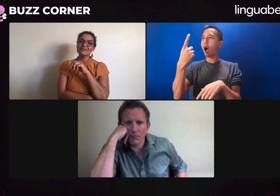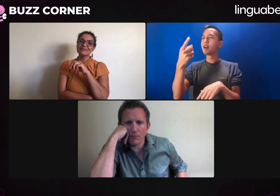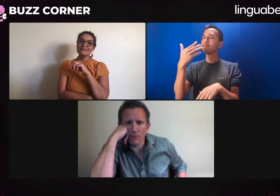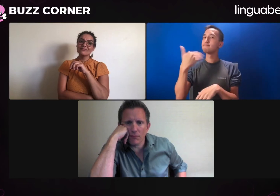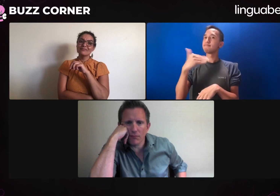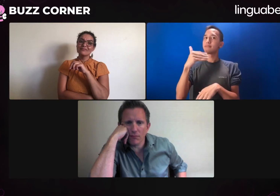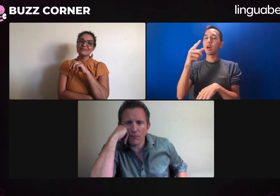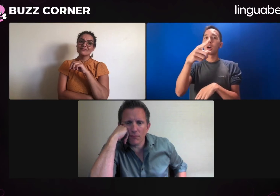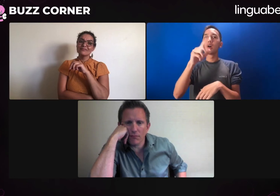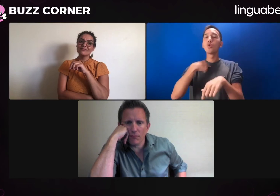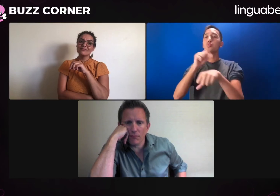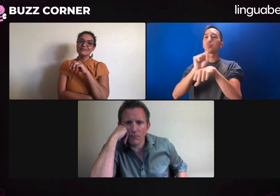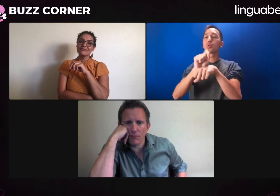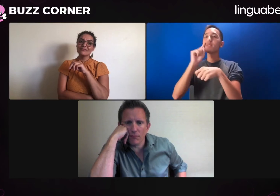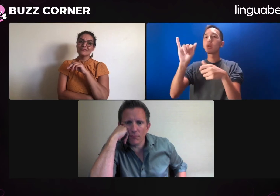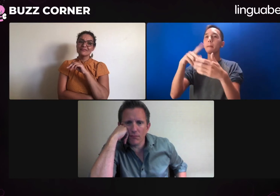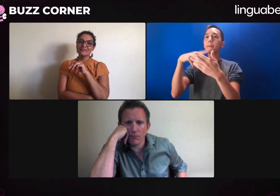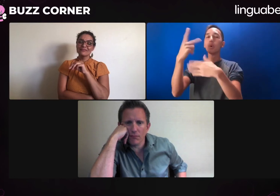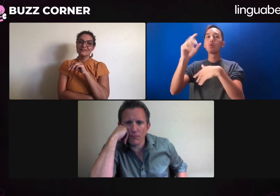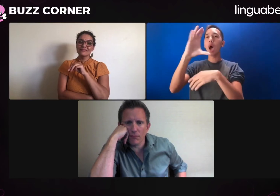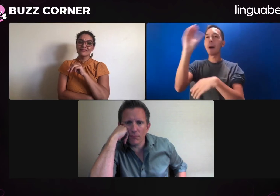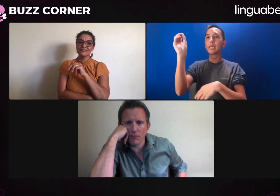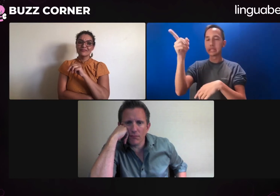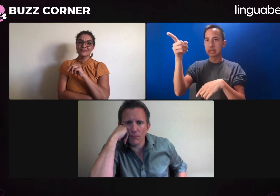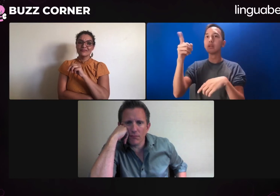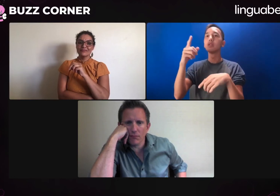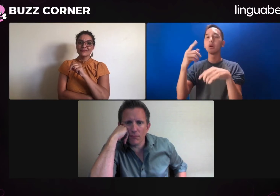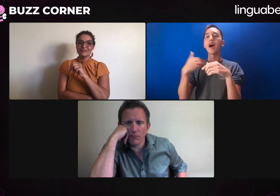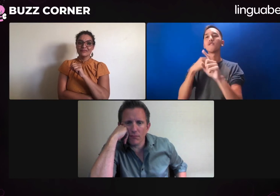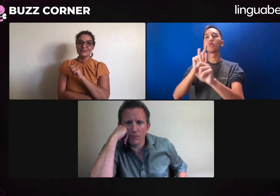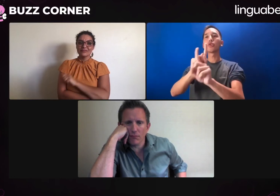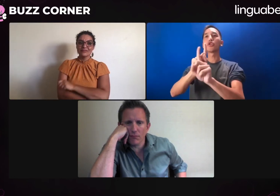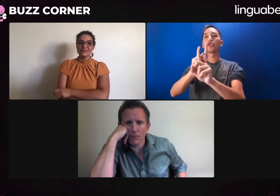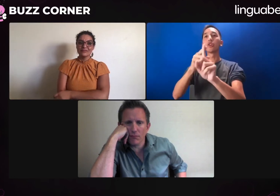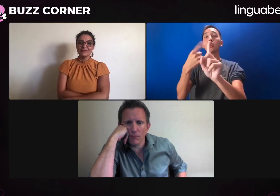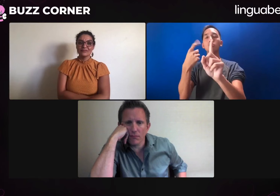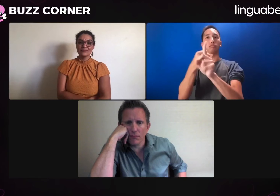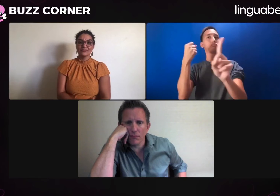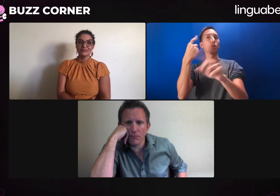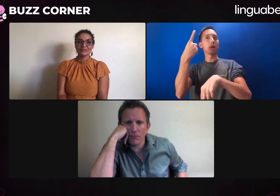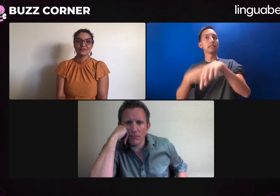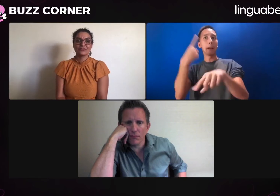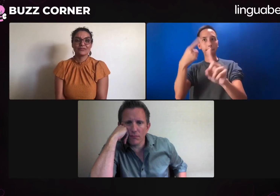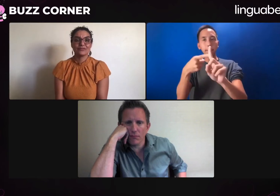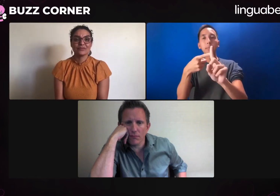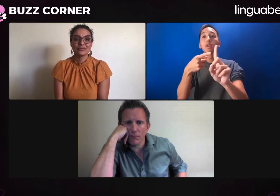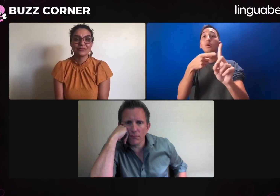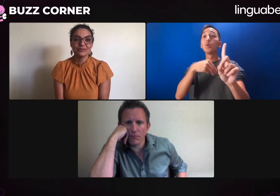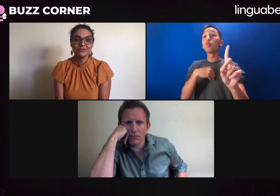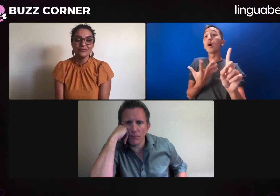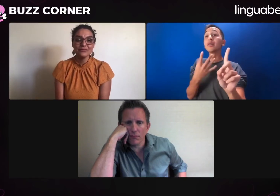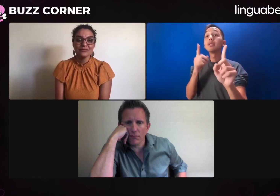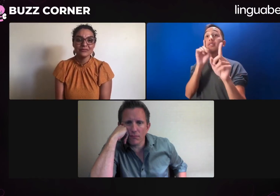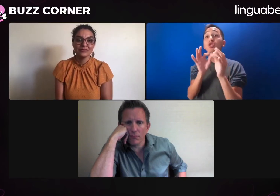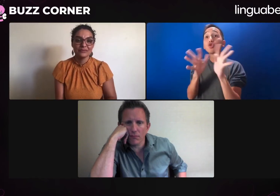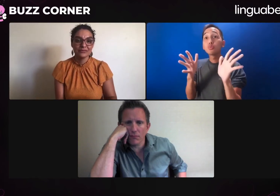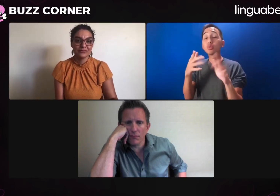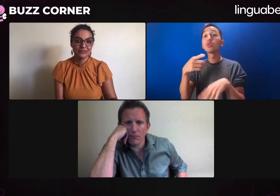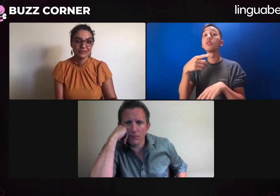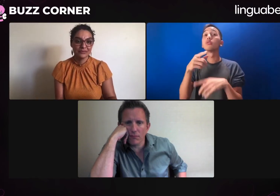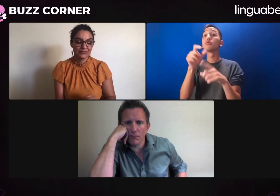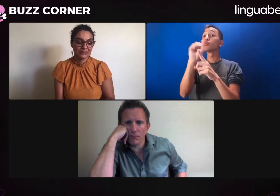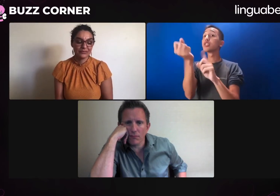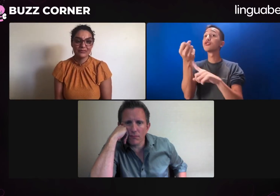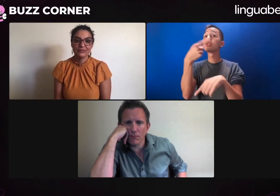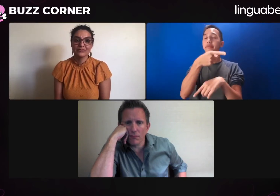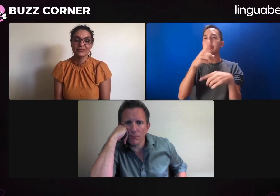And that's deep. Like, I remember working for a company in a mentorship program, and it was a one-time incident.